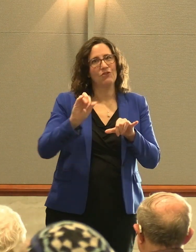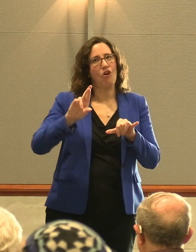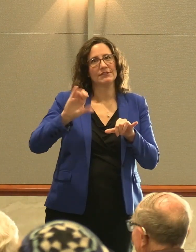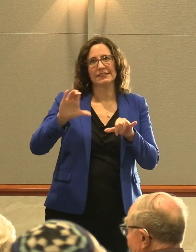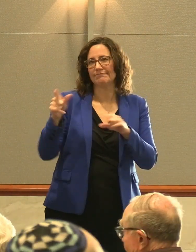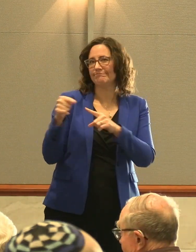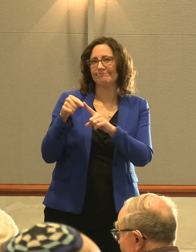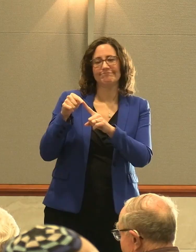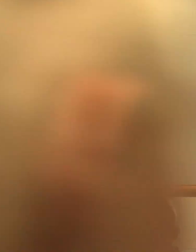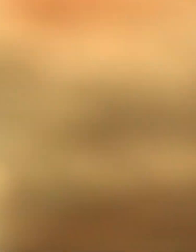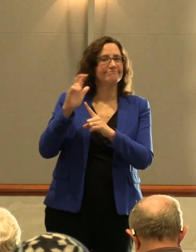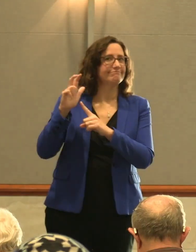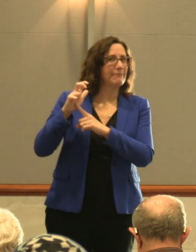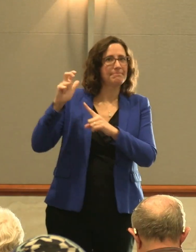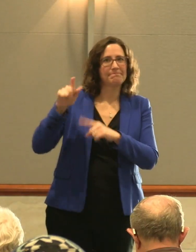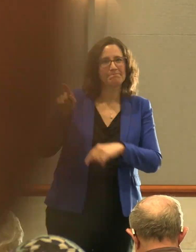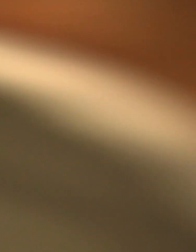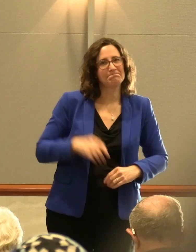does.